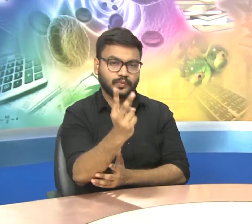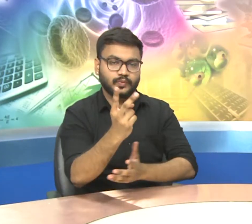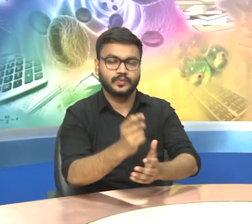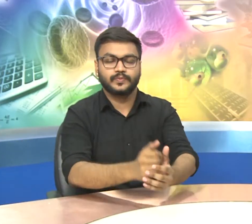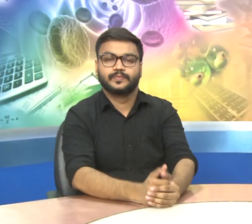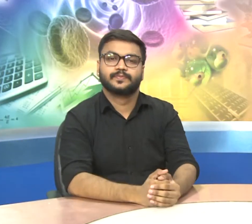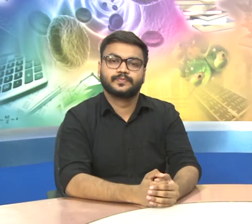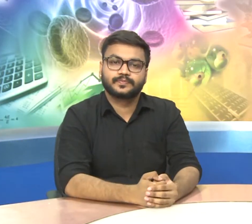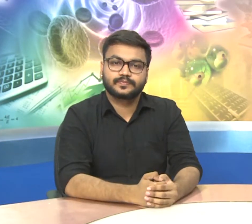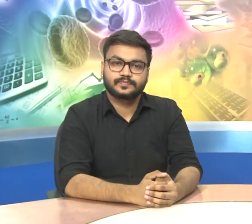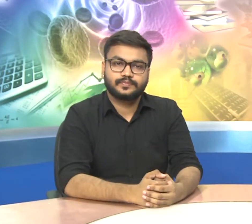Part 2.